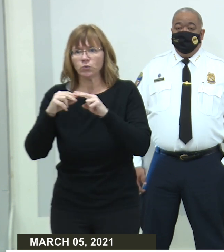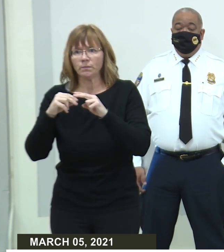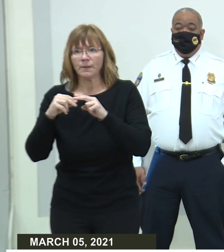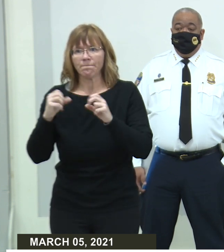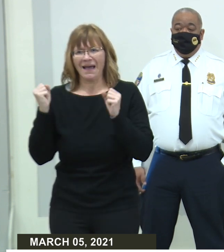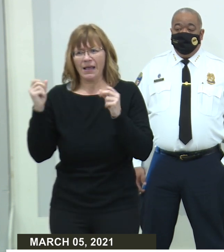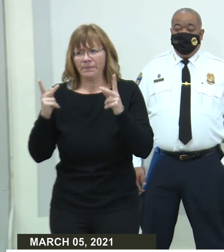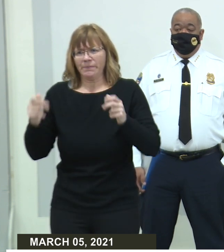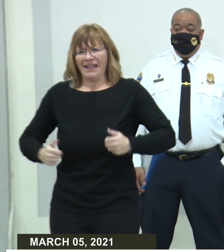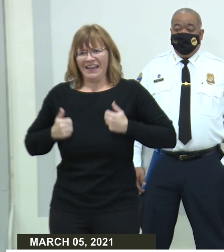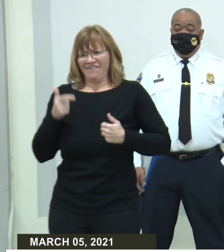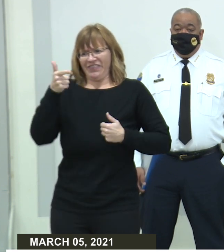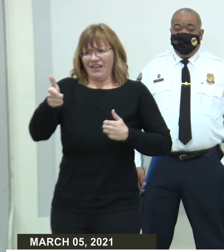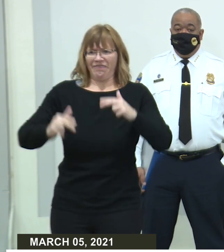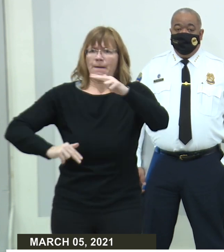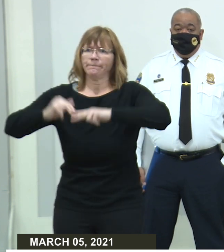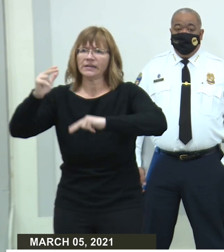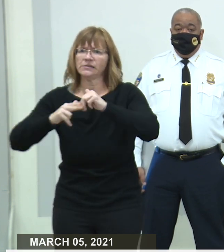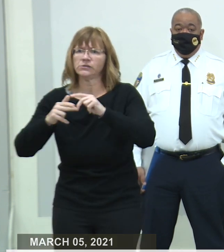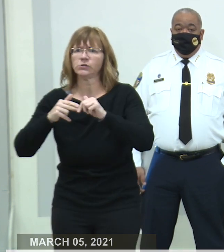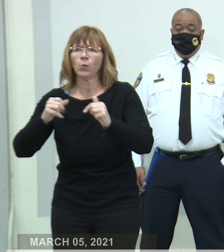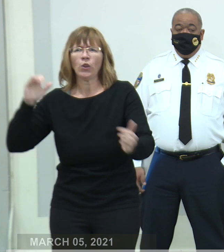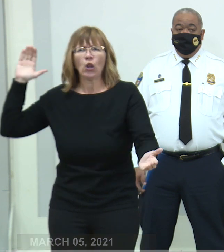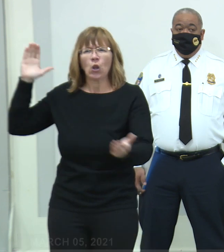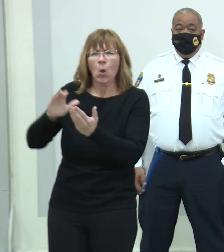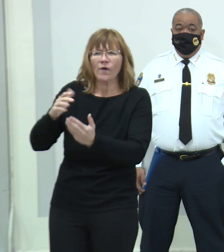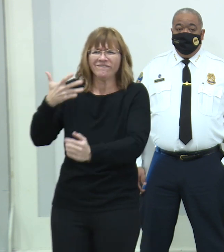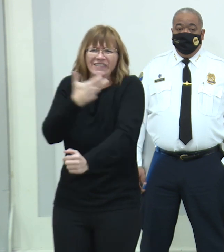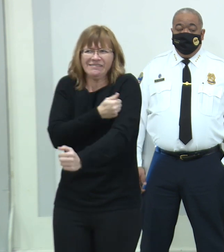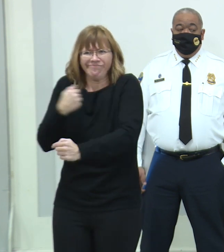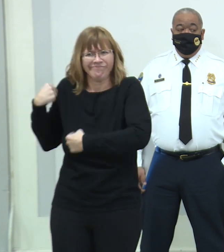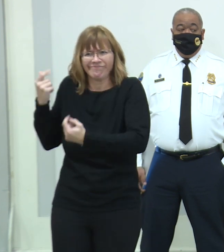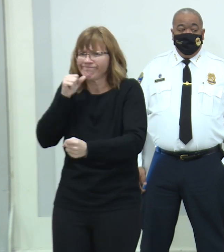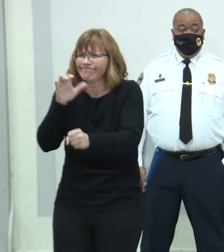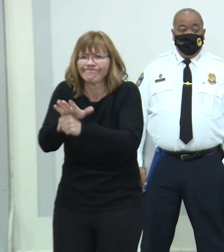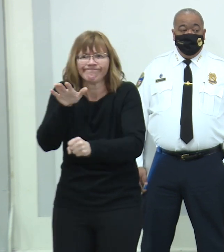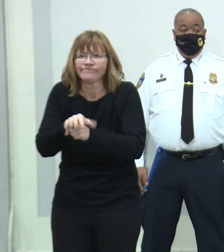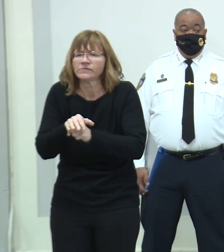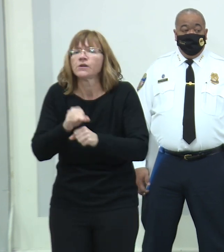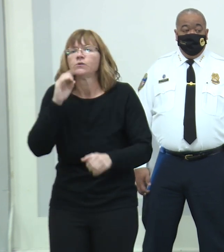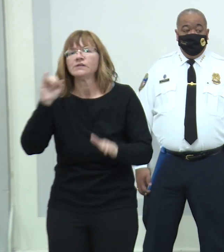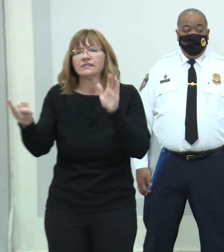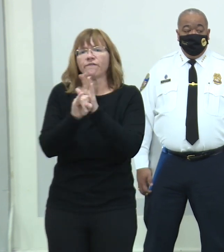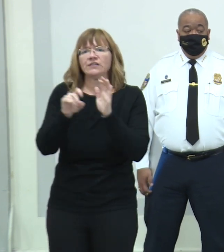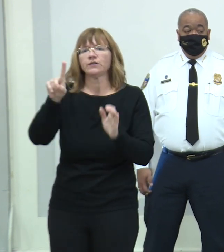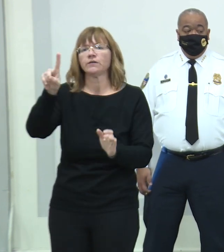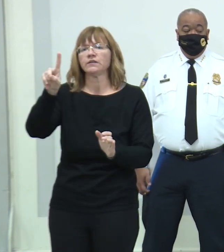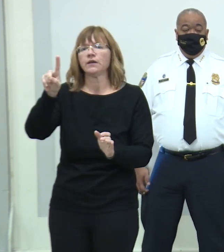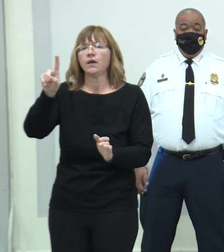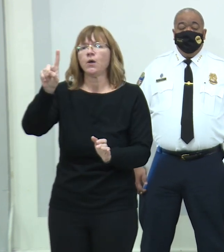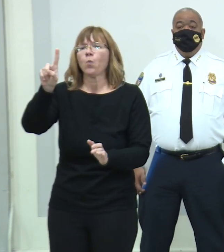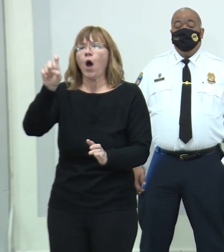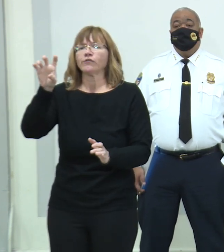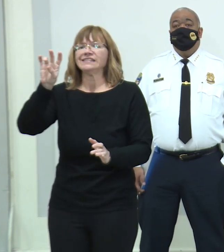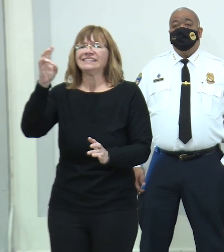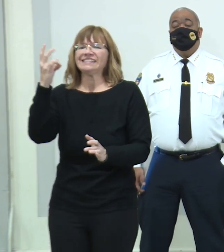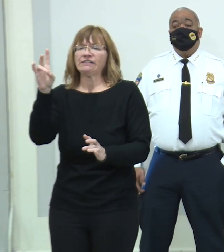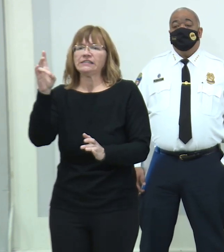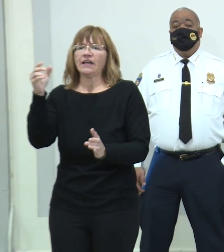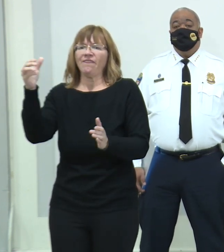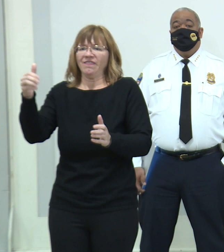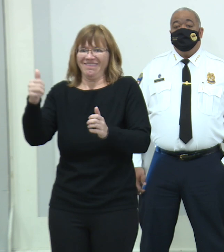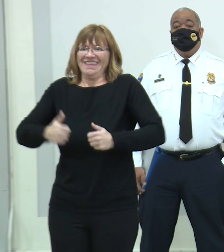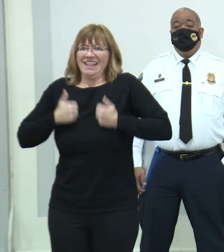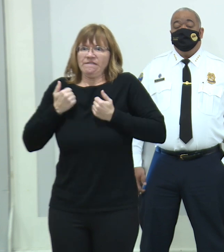date. To date, the health department has identified 117 independent living facilities housing an estimated